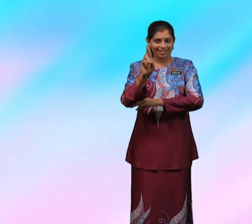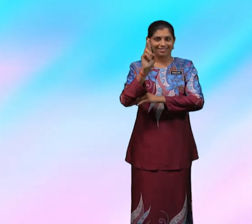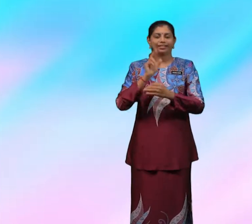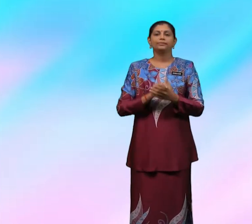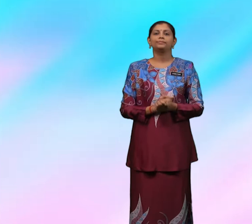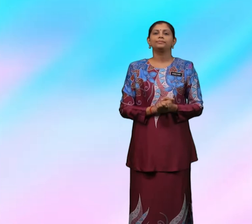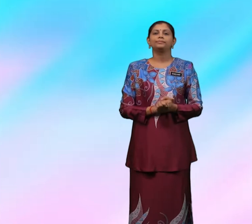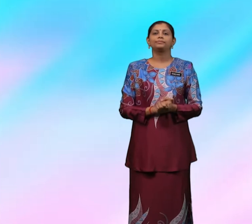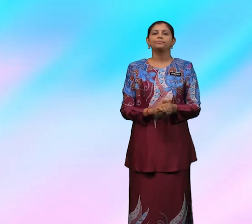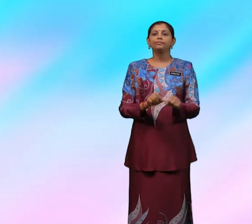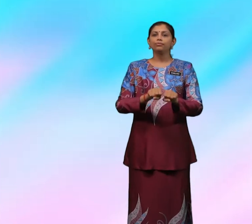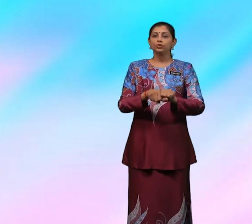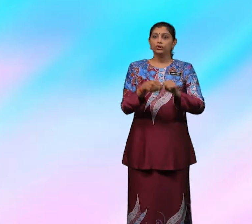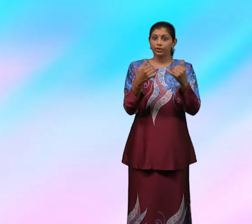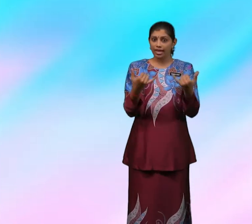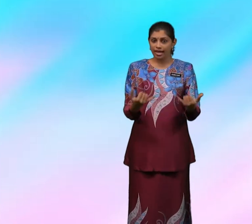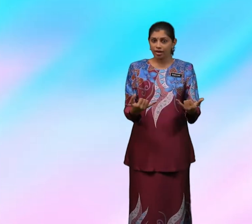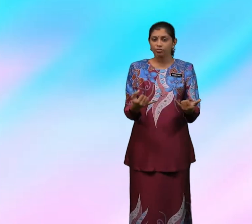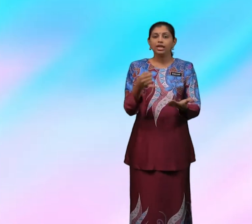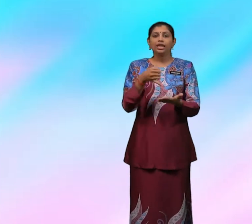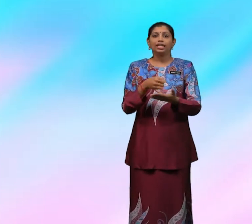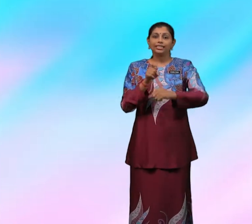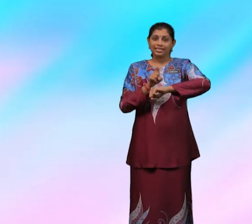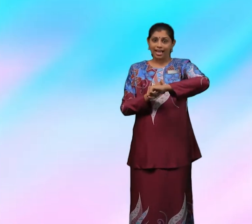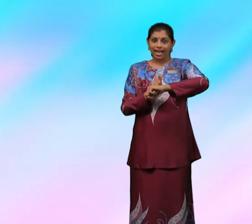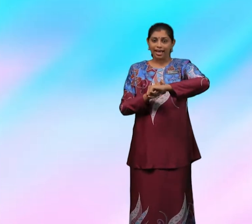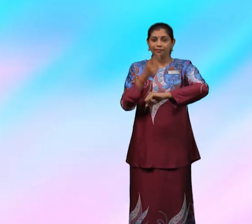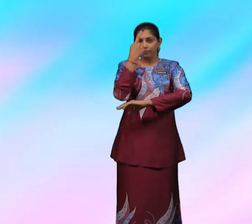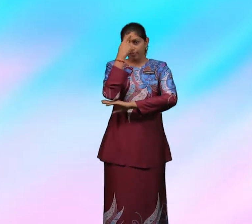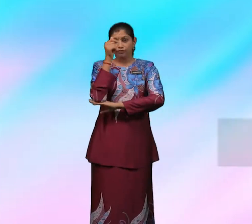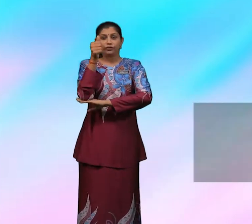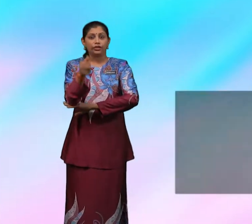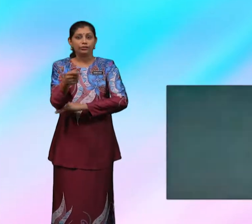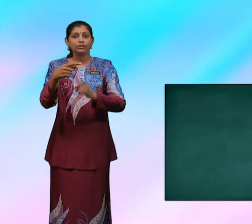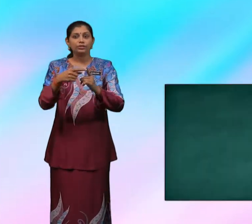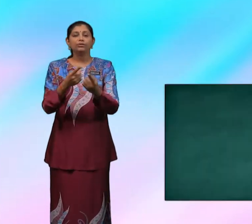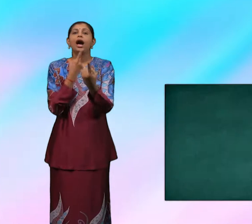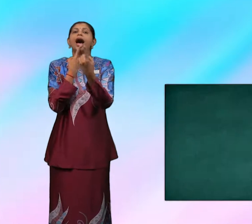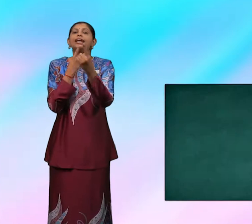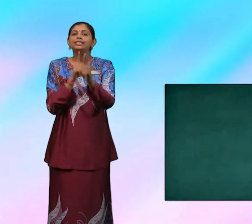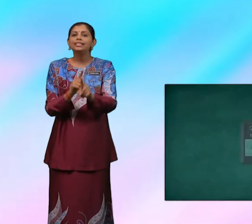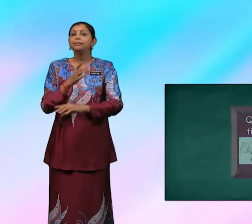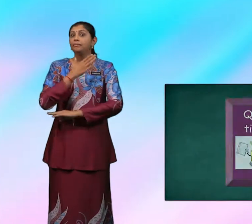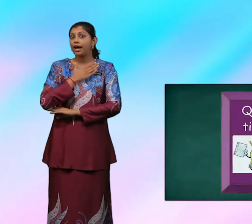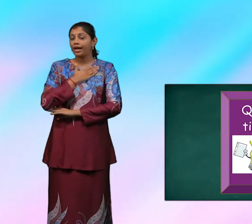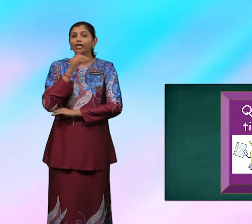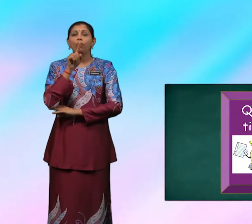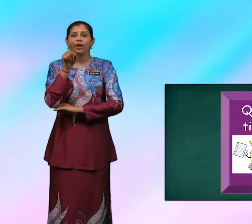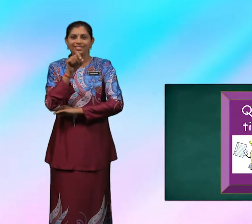UPSR. So now it's time for you to answer my